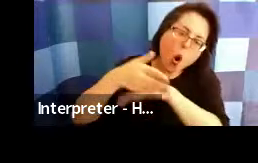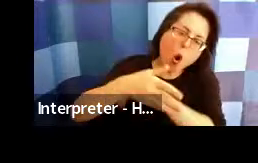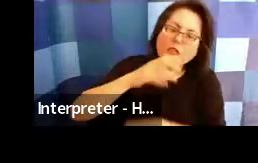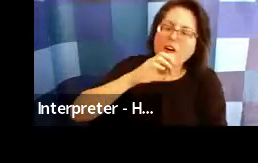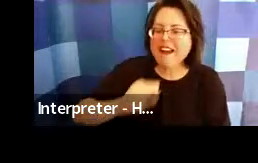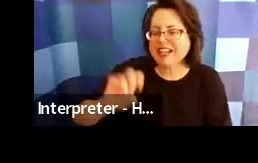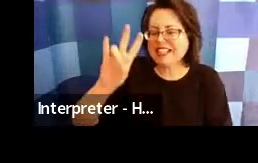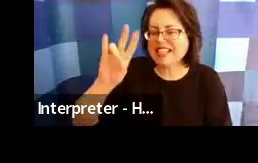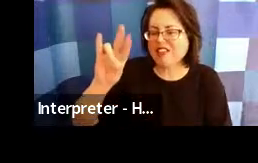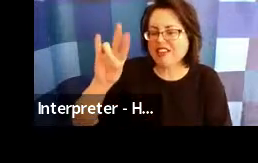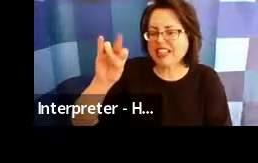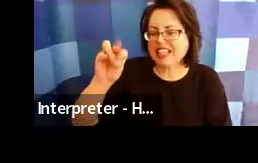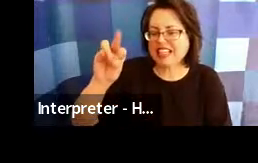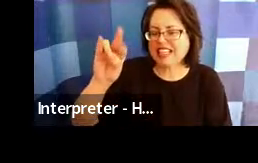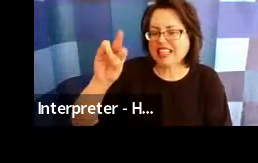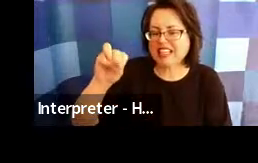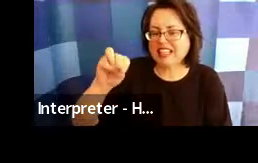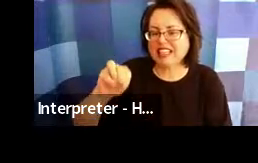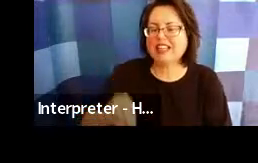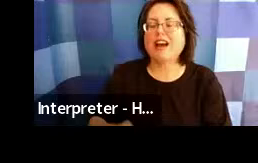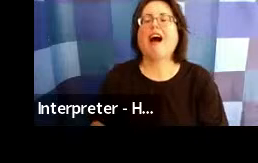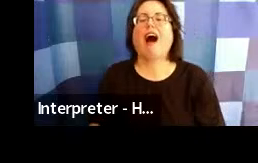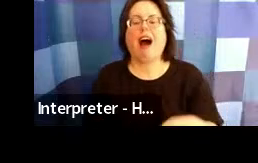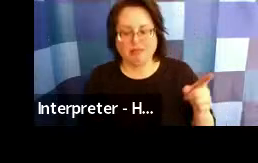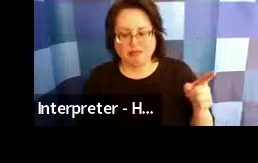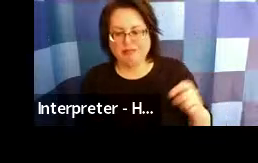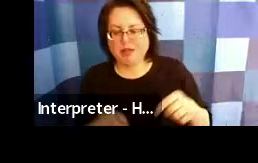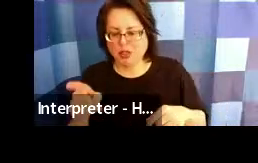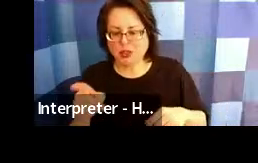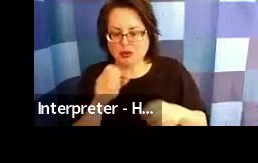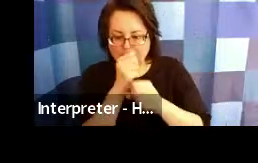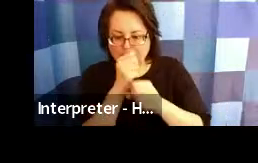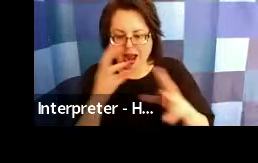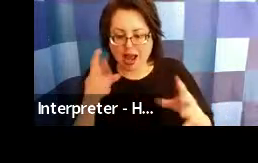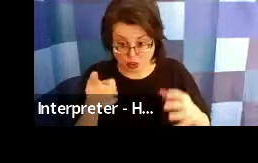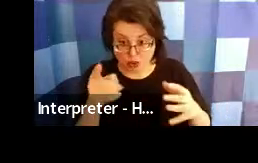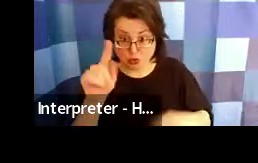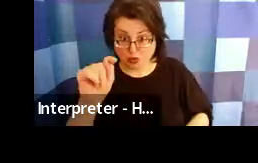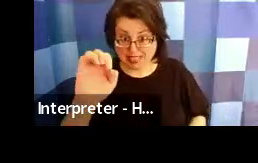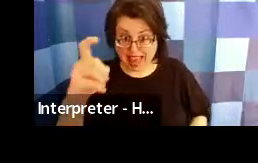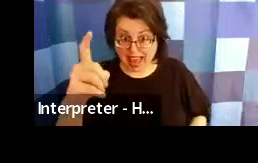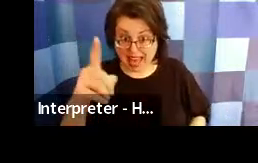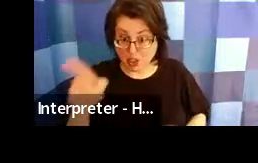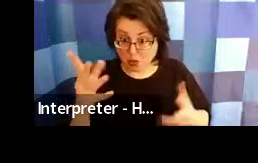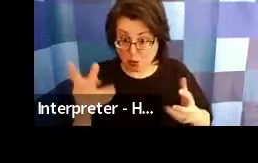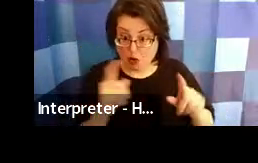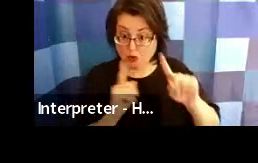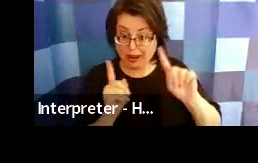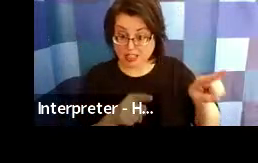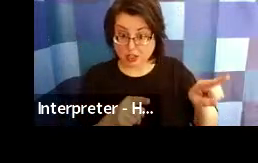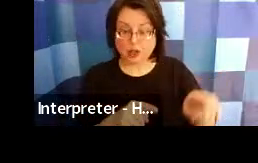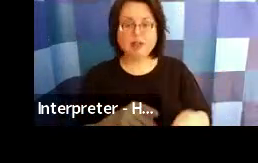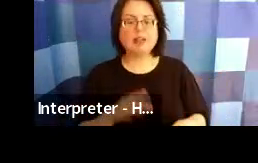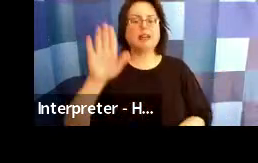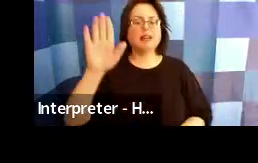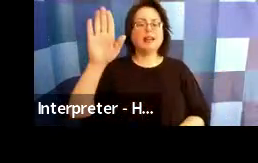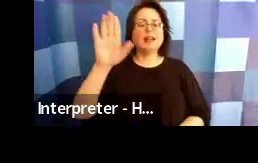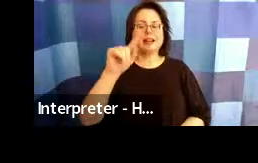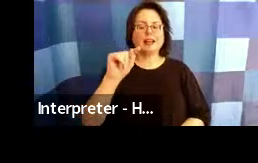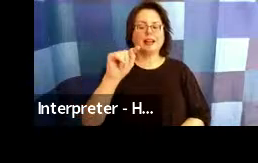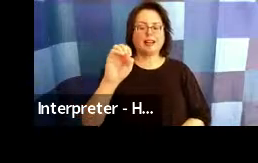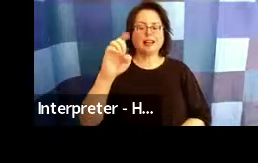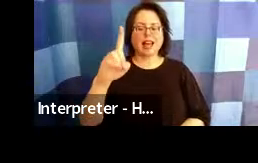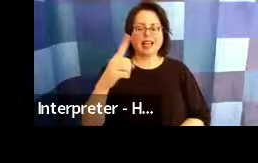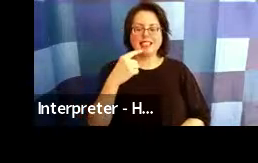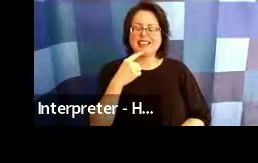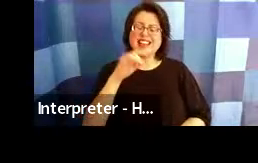That I saw that you went off mute. Did you want to jump in here? I want to echo that these are excellent questions, and